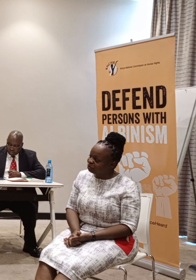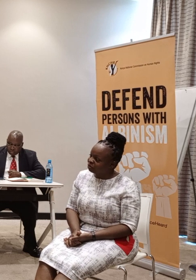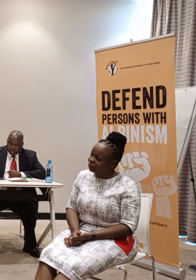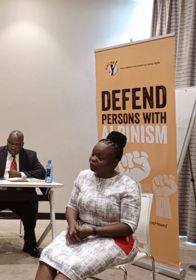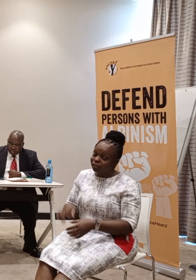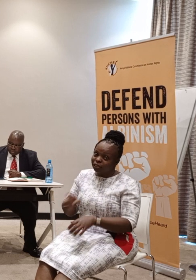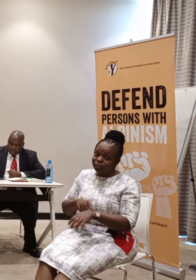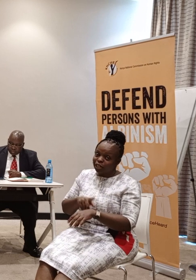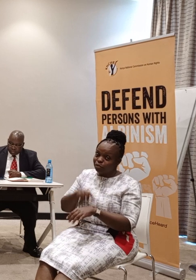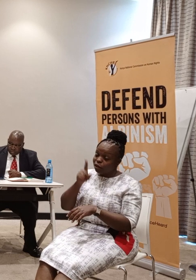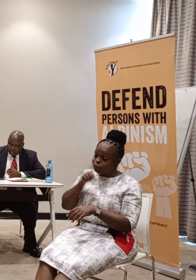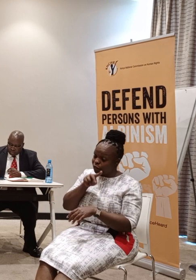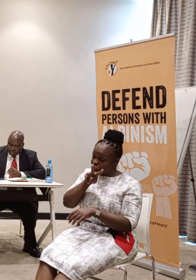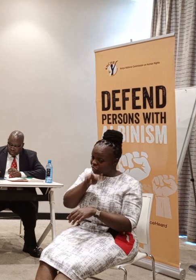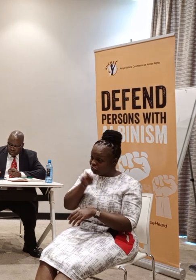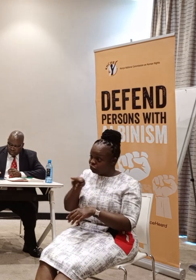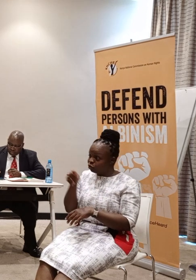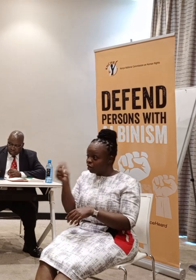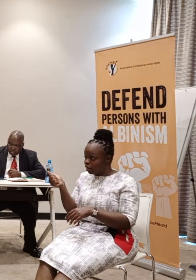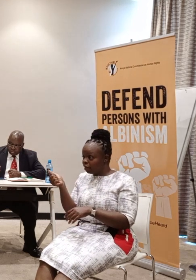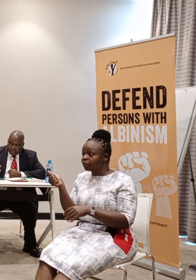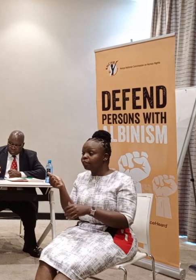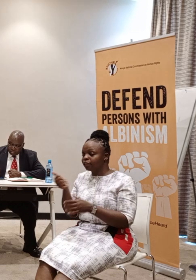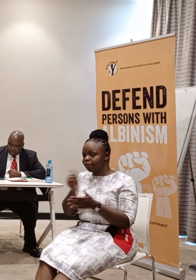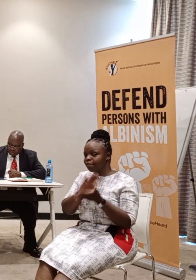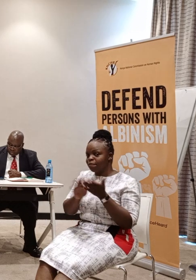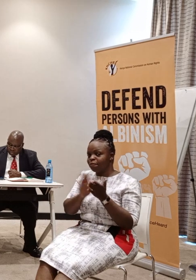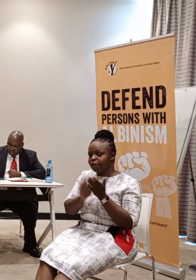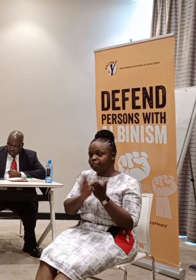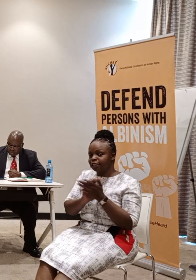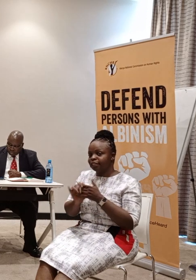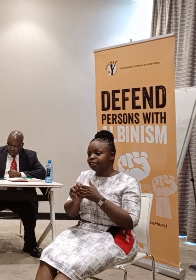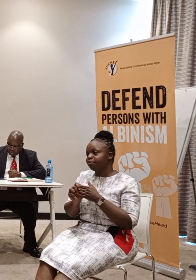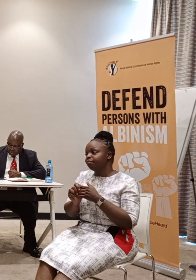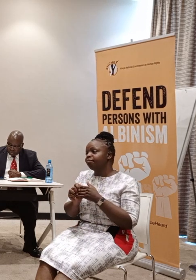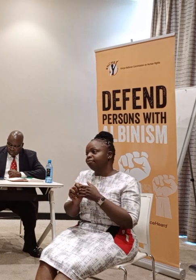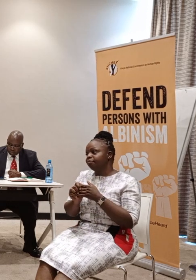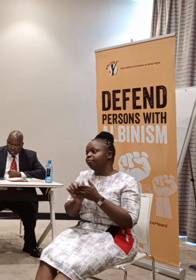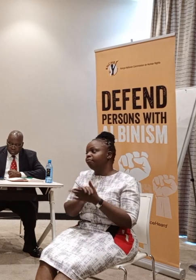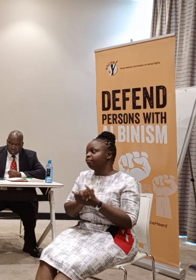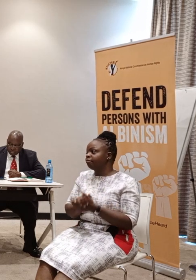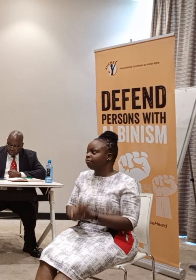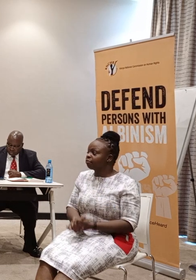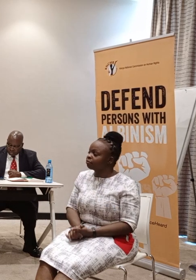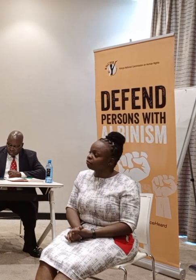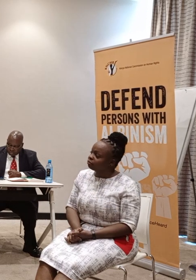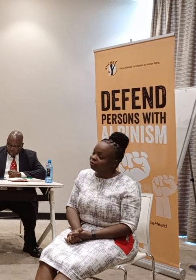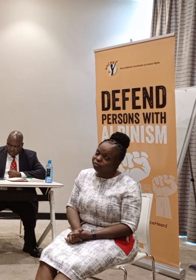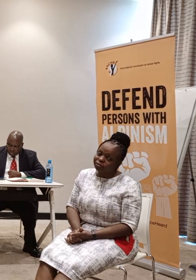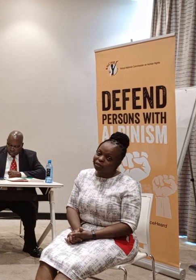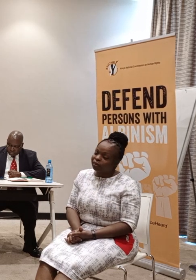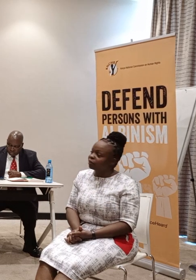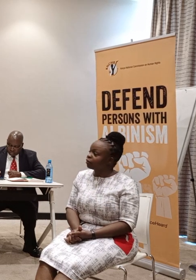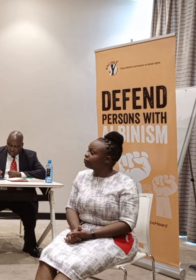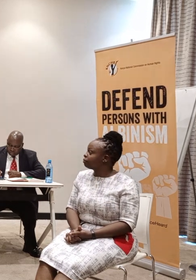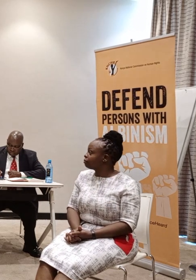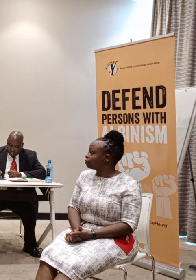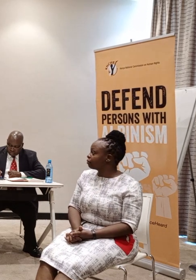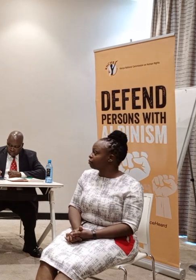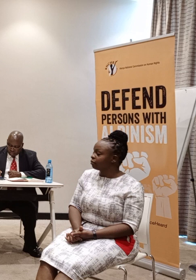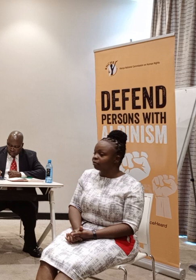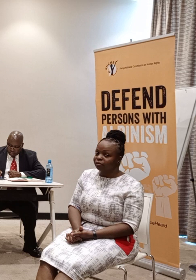their attitude, now the others are just like wrap them up, because I think this is where the issue is. Okay,